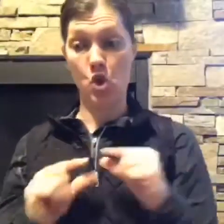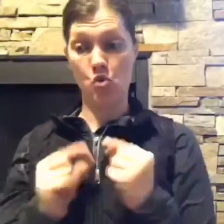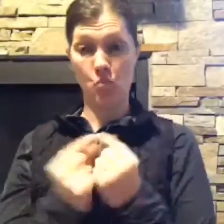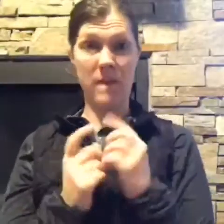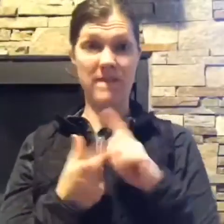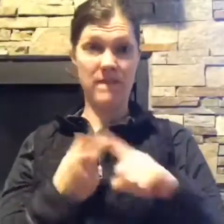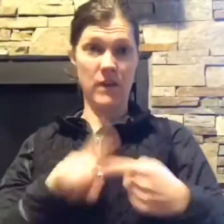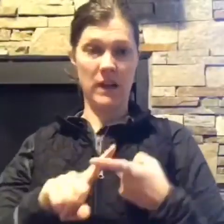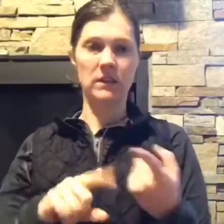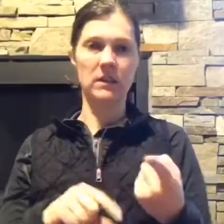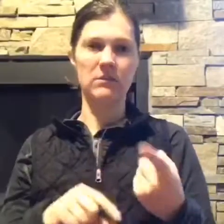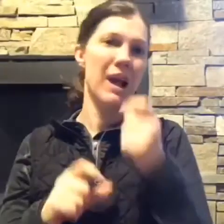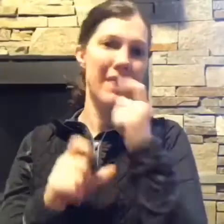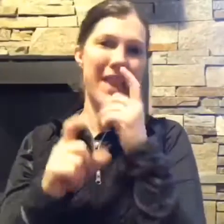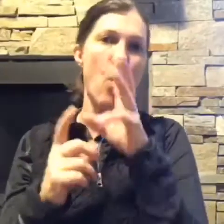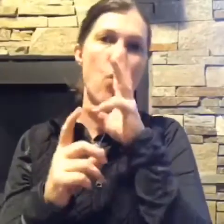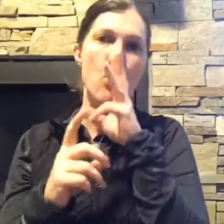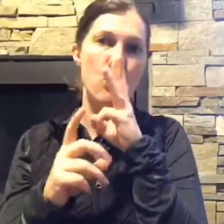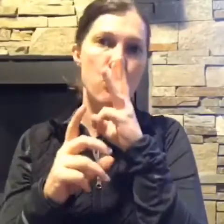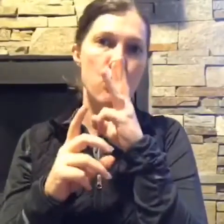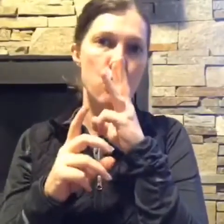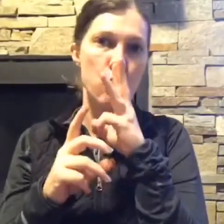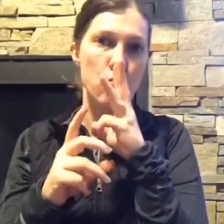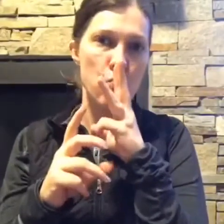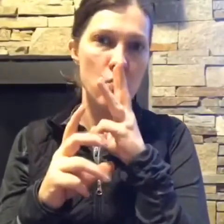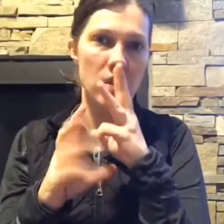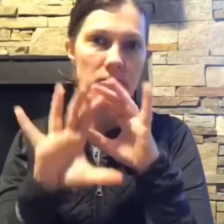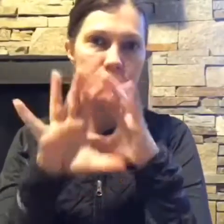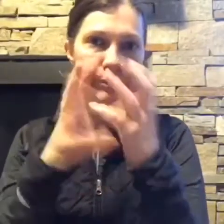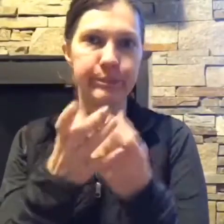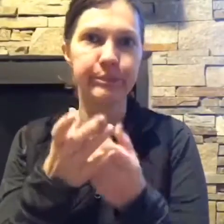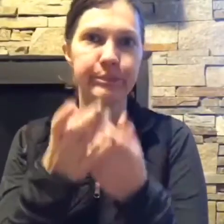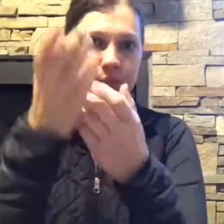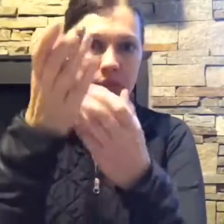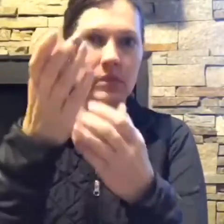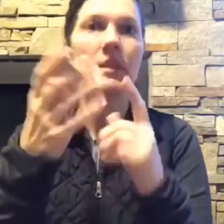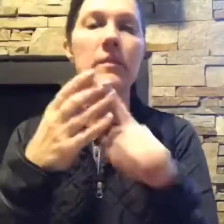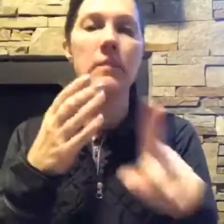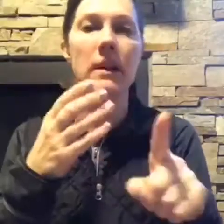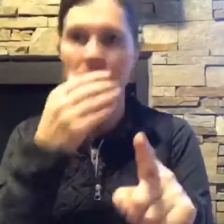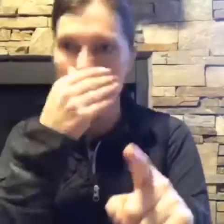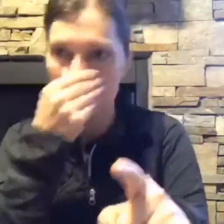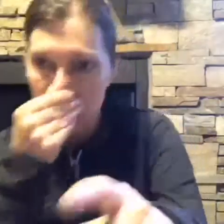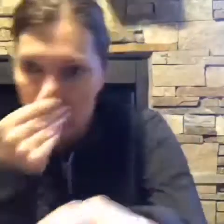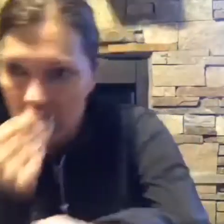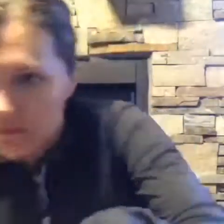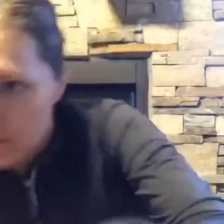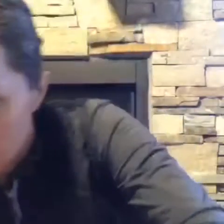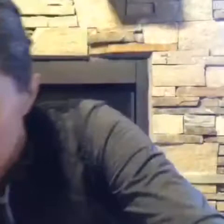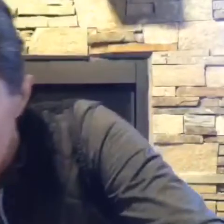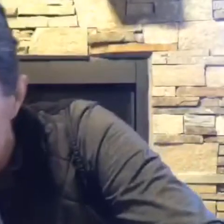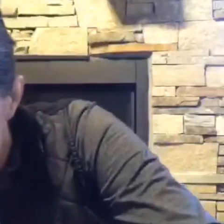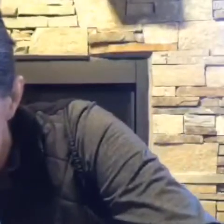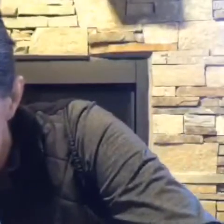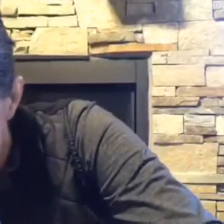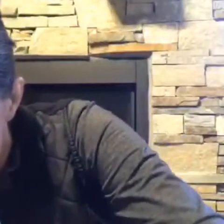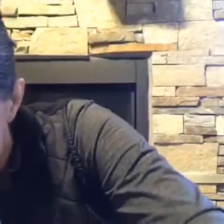balloons. The function f of t looks like it's, again, some equation here that's definitely in standard form.